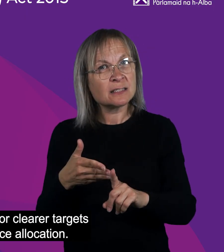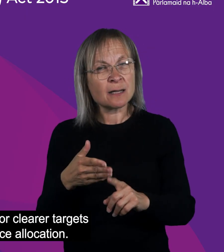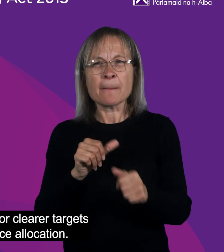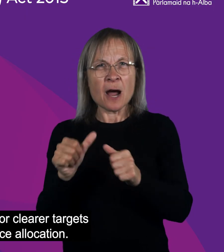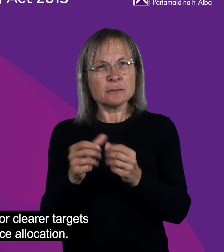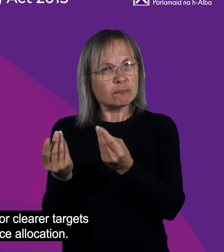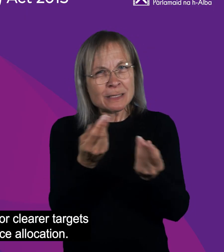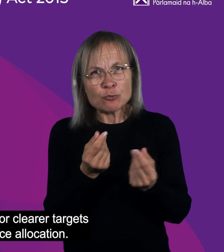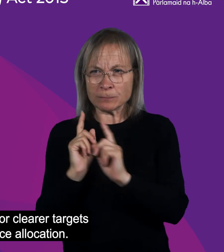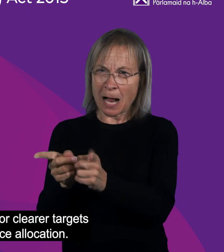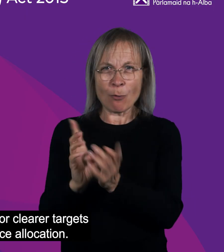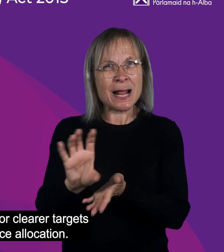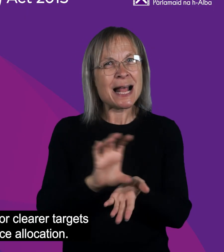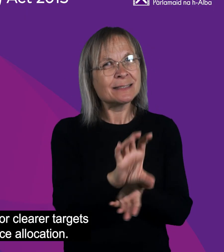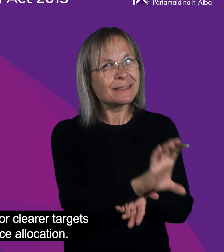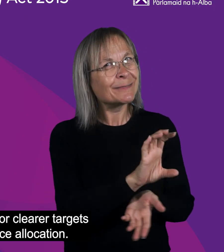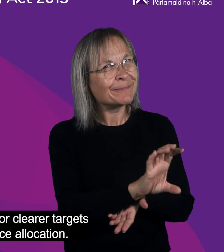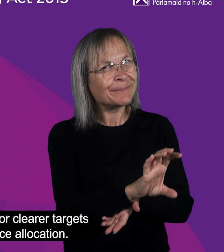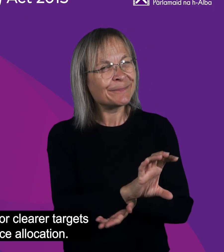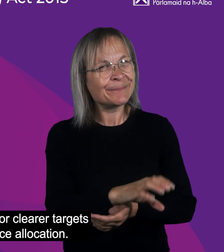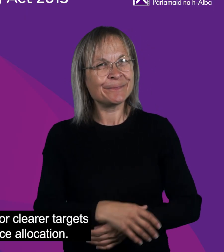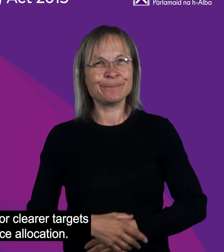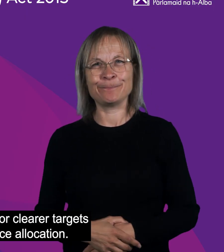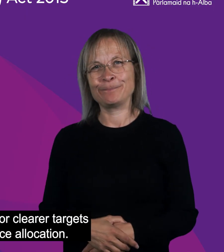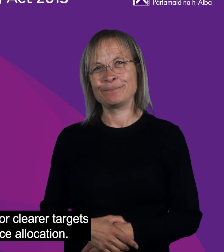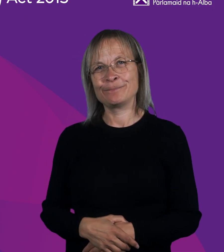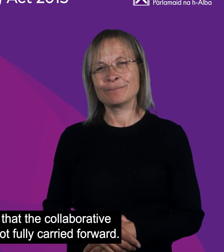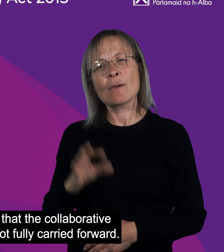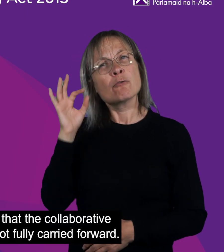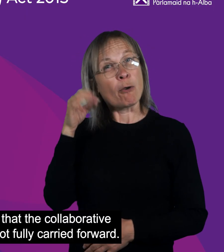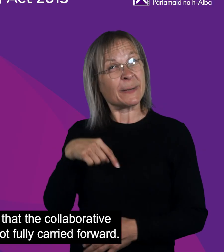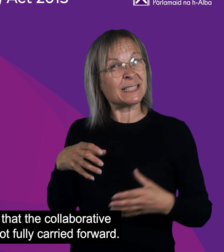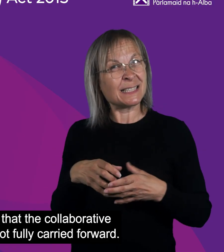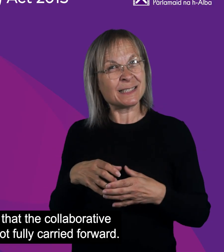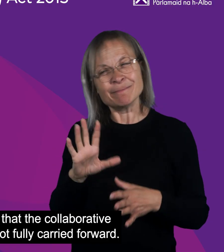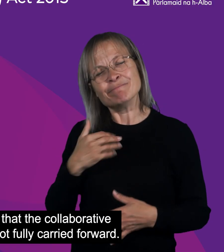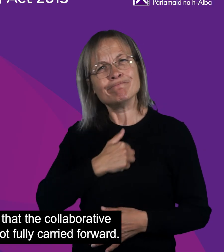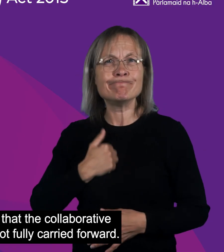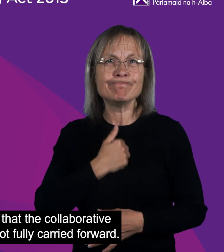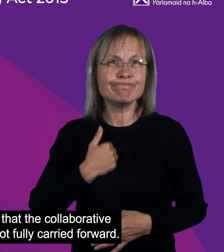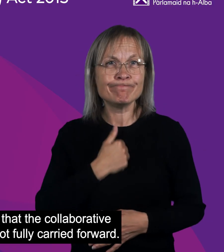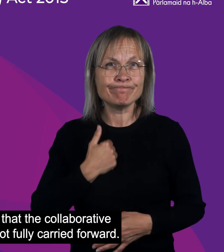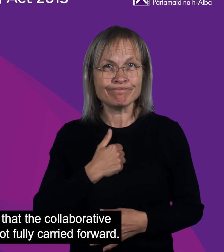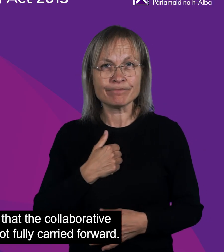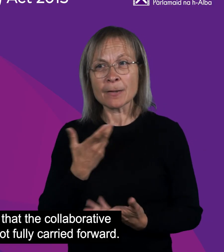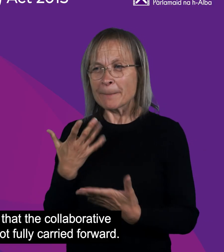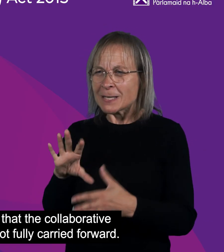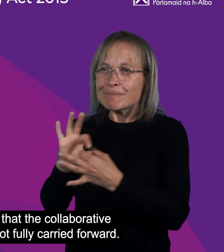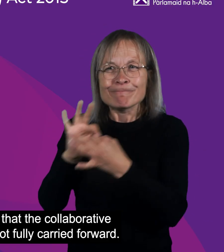allocation. The committee regretted that the collaborative spirit